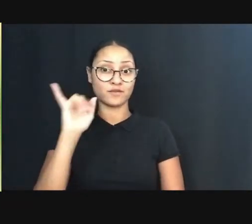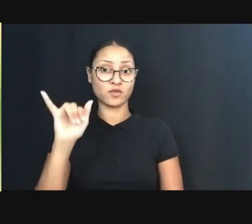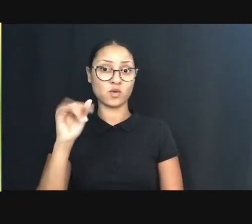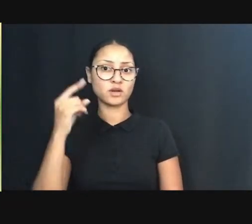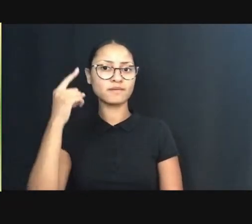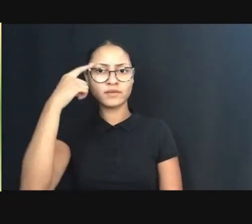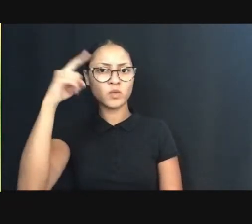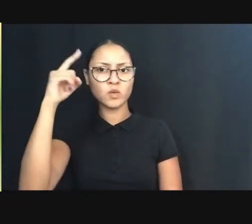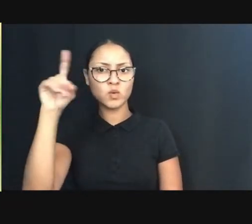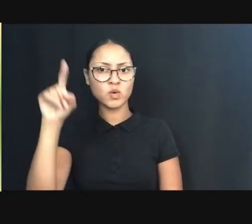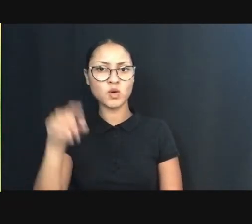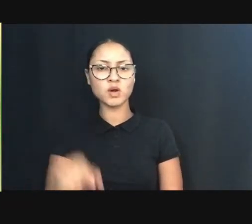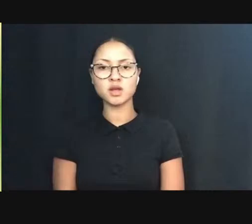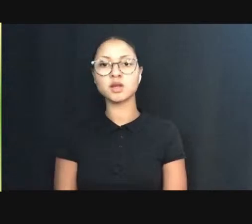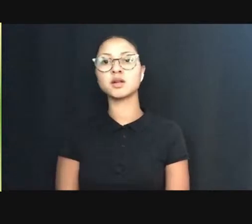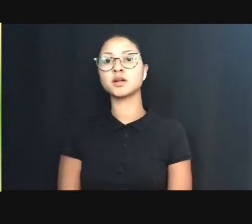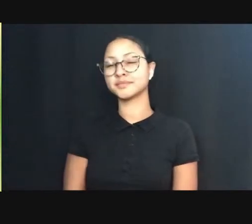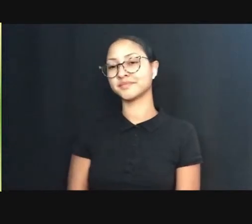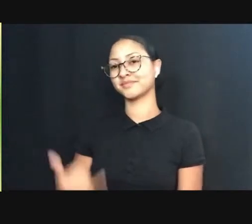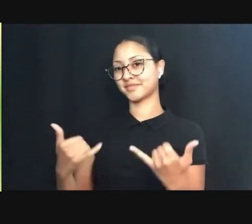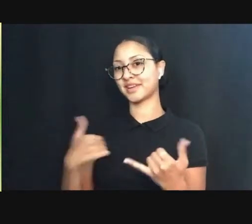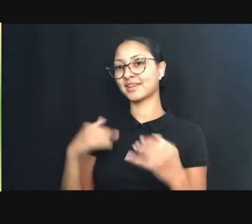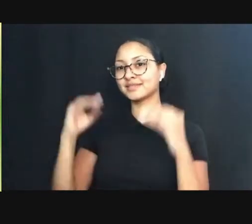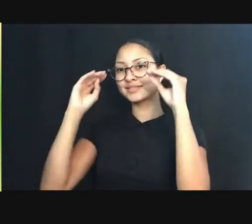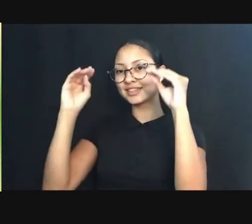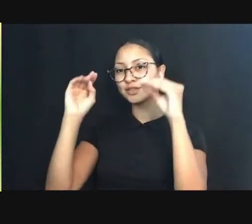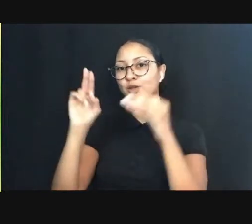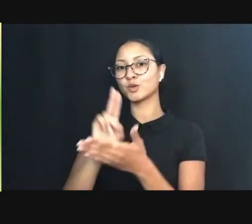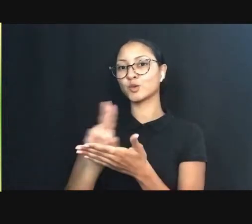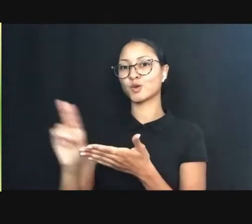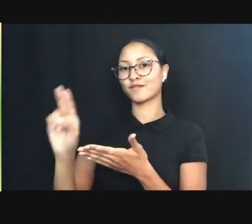teaching at the University of California at Riverside.